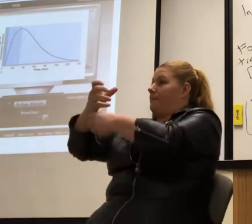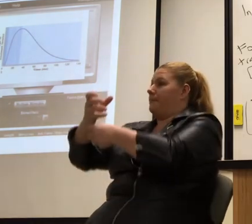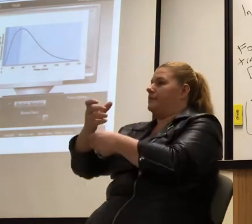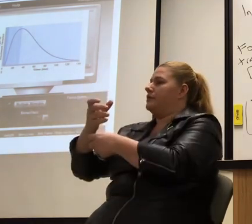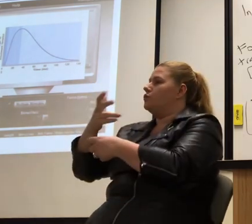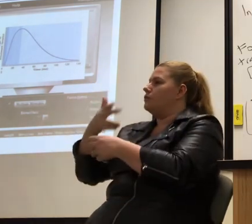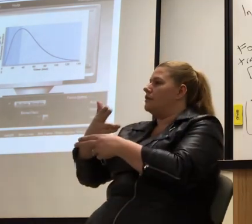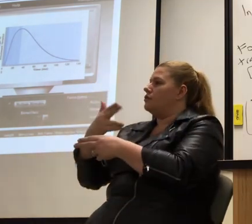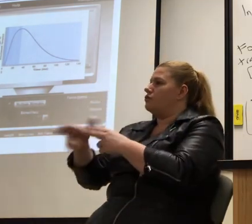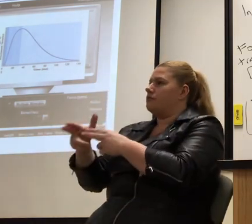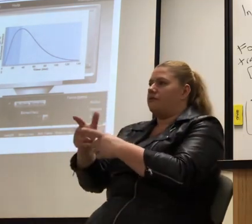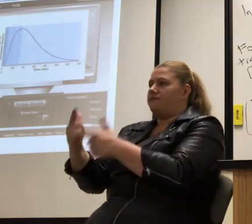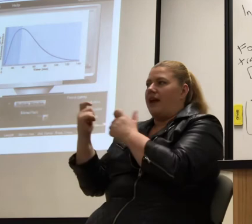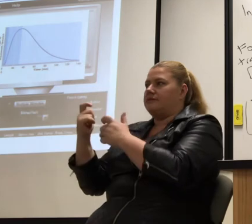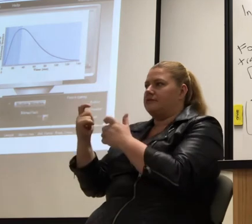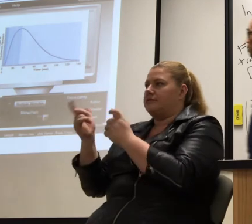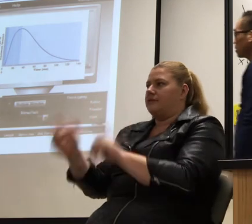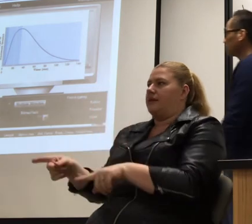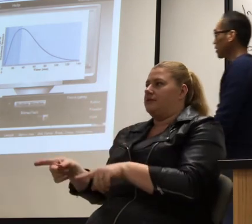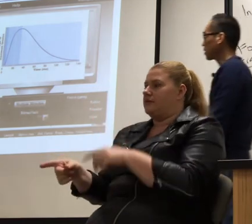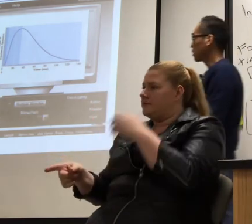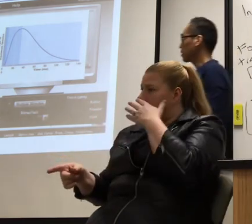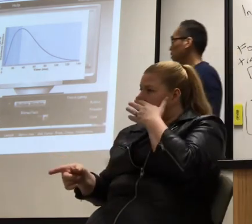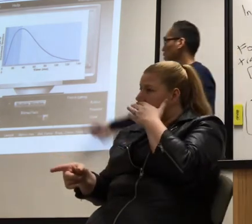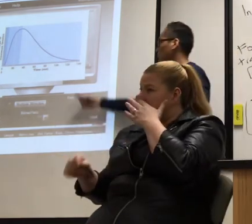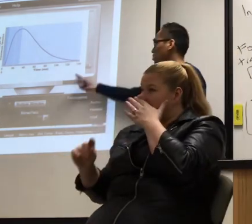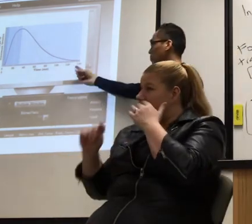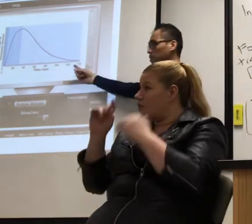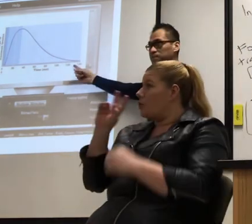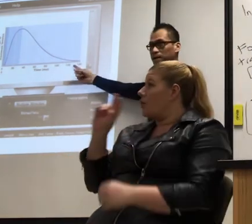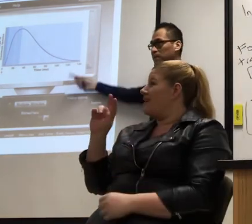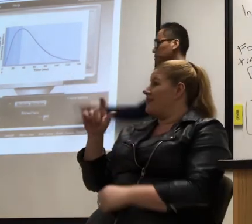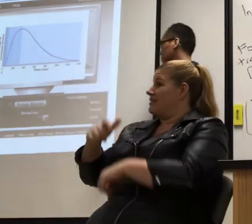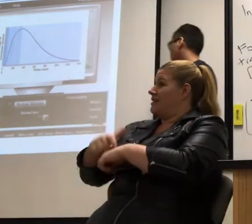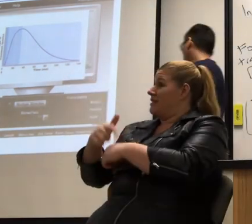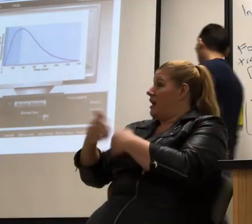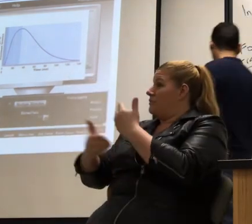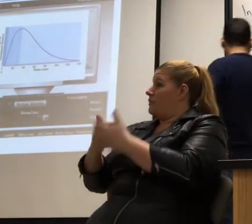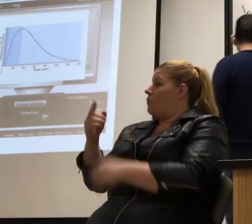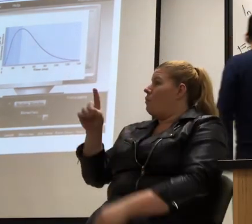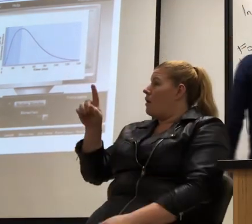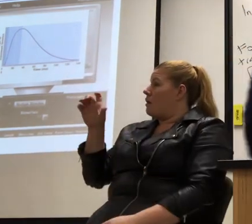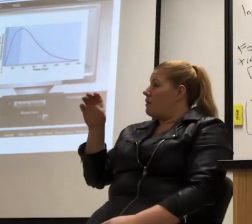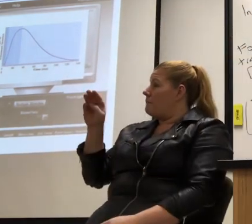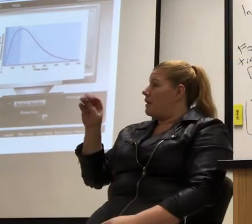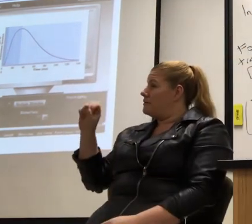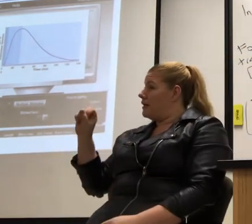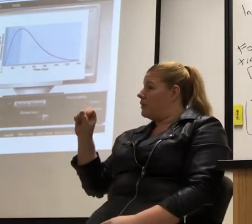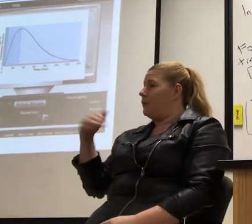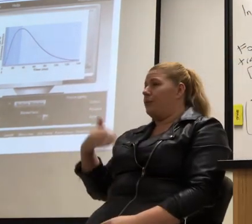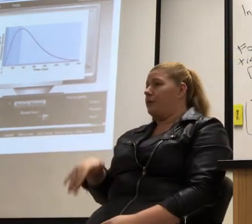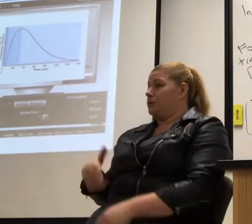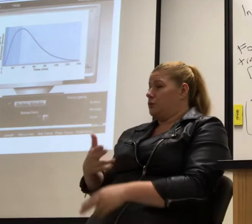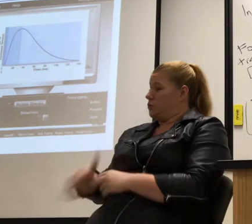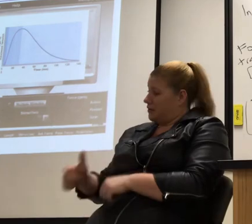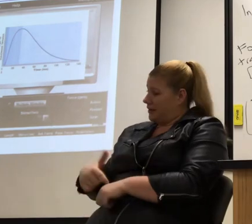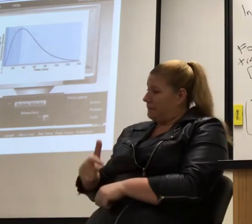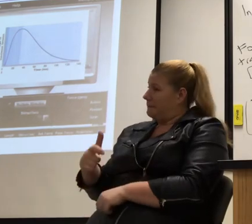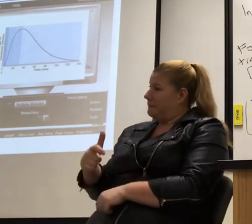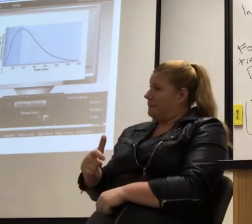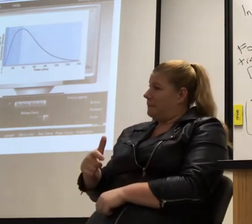event. Look at the time course here. It's like 100 milliseconds. It's very short. So the time is in units